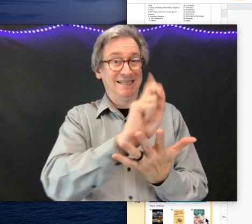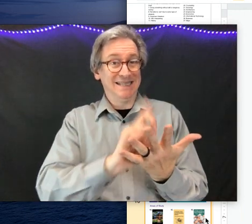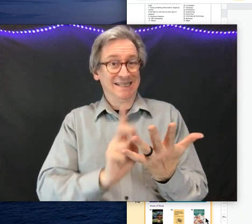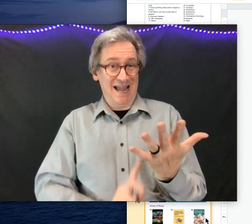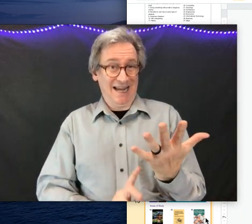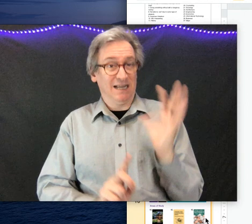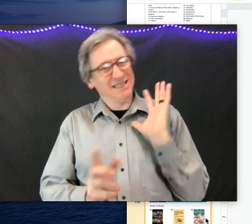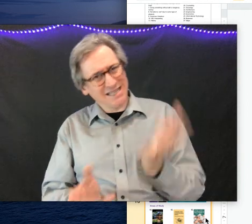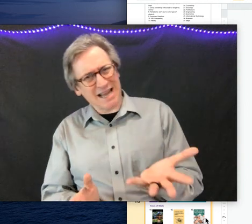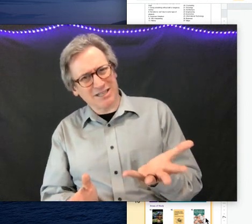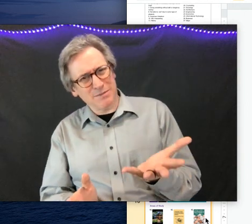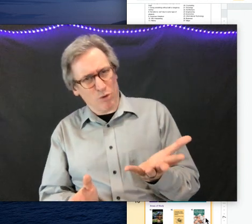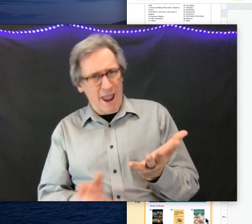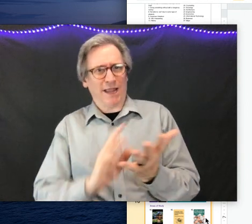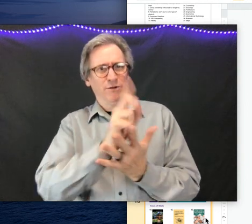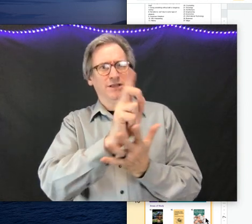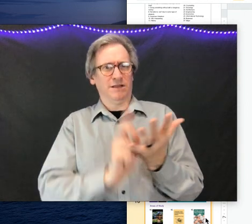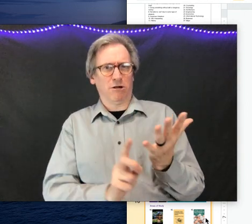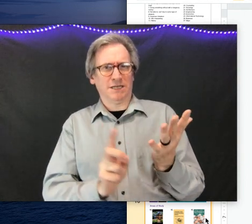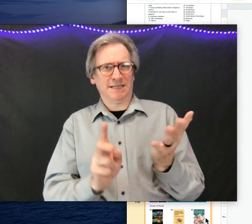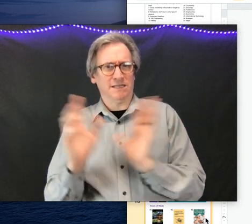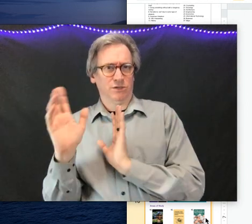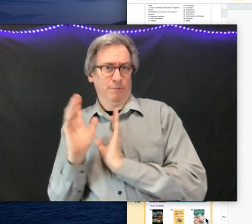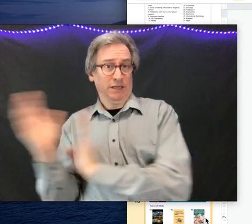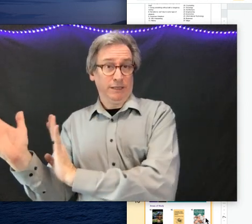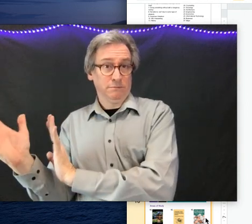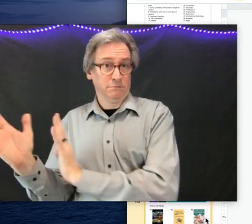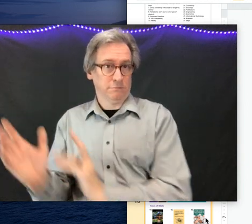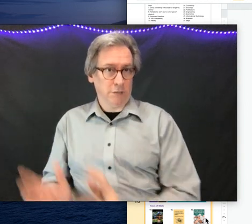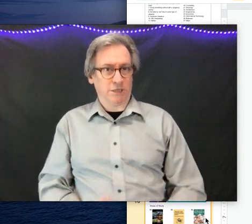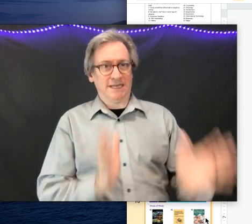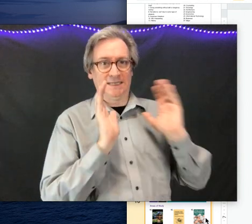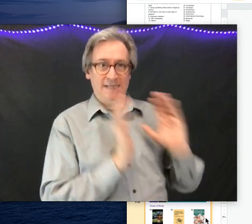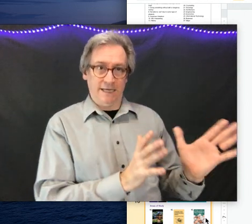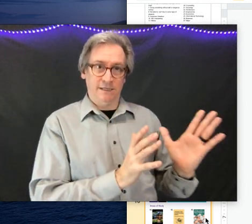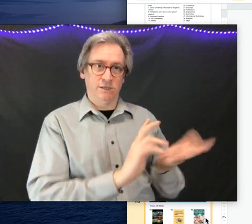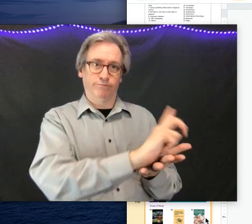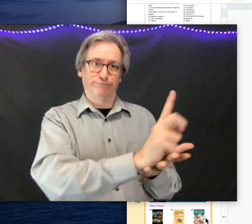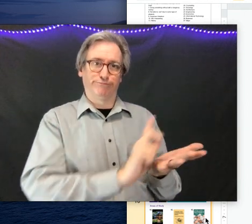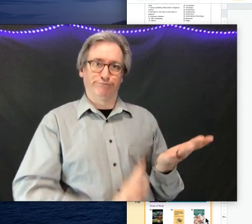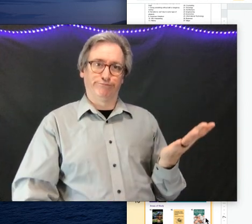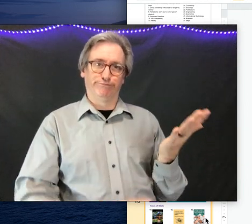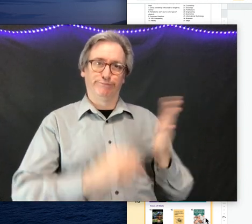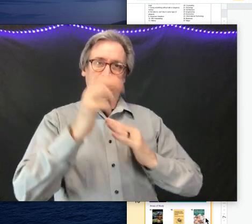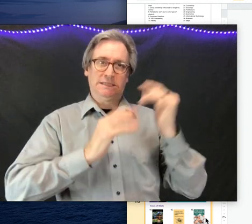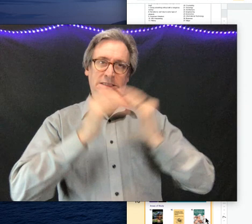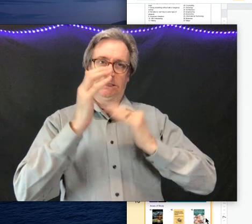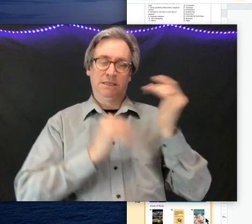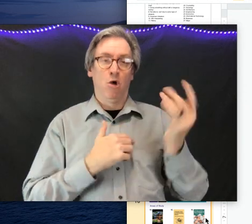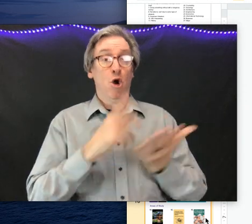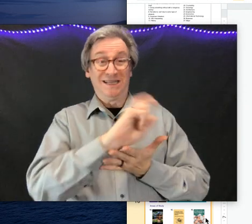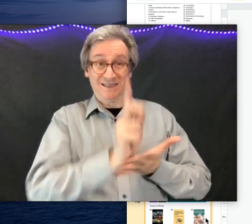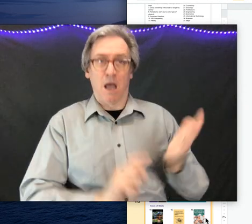seen design because it's actually more accurate. The architect doesn't do the building, the architect designs it. So